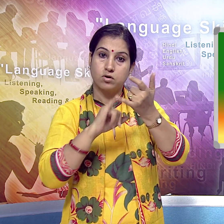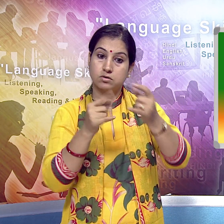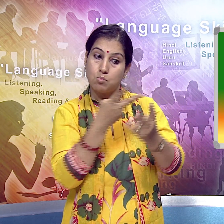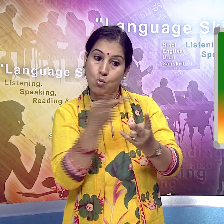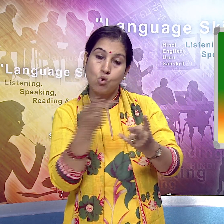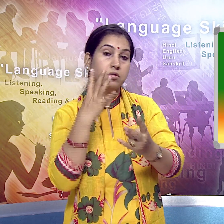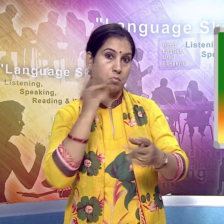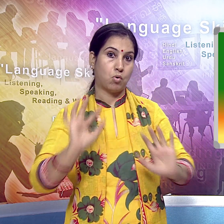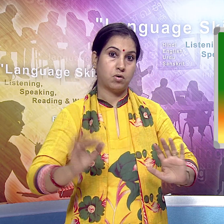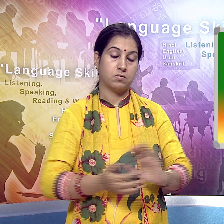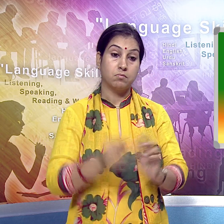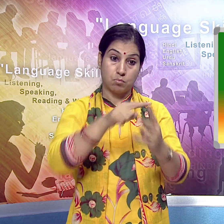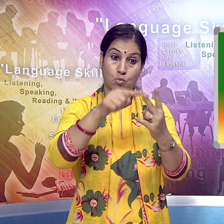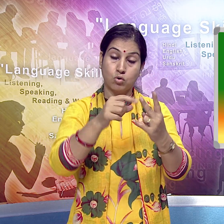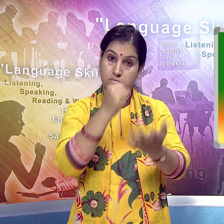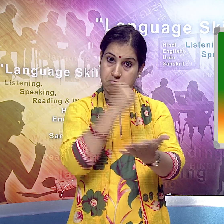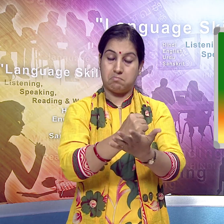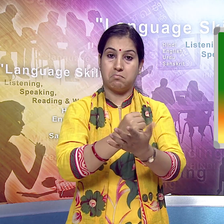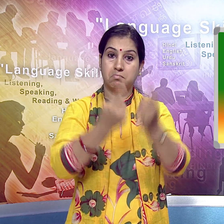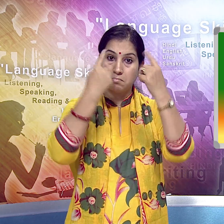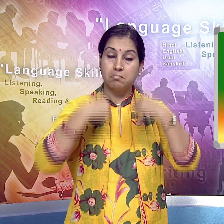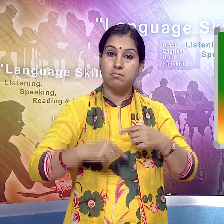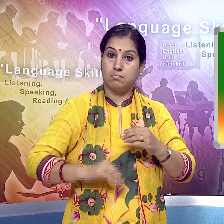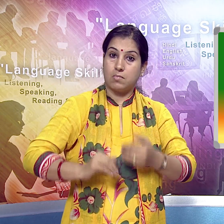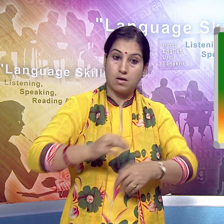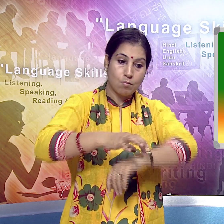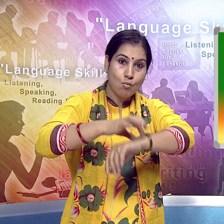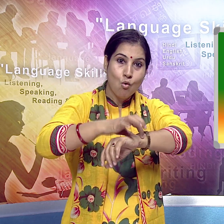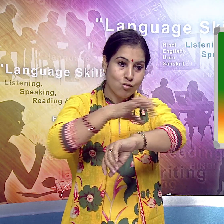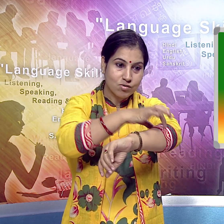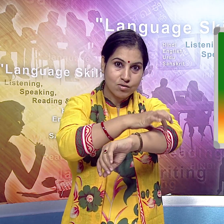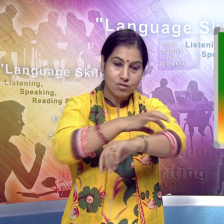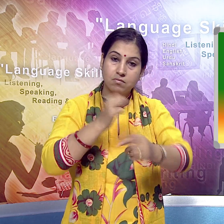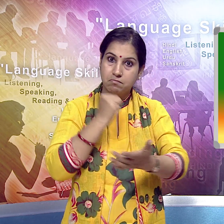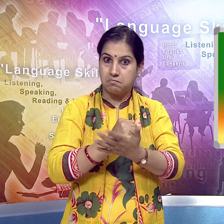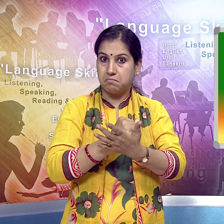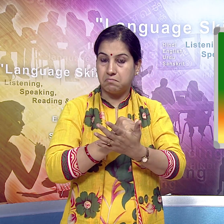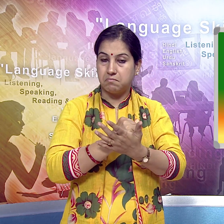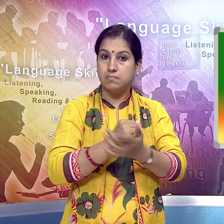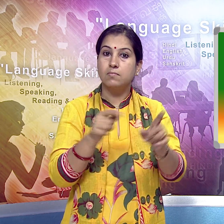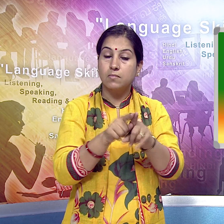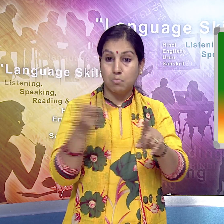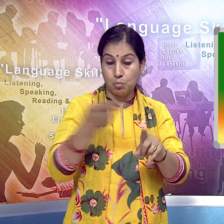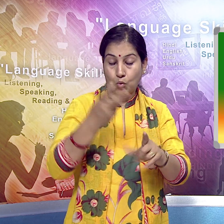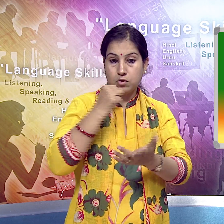and both of them are necessary for building the bones and both are required in equal